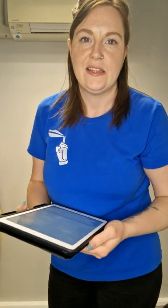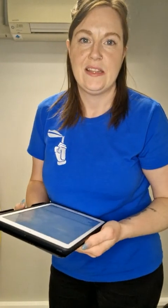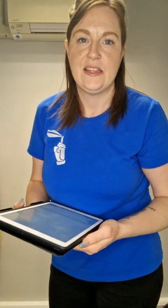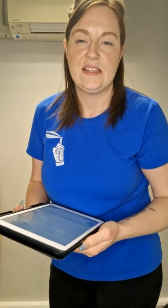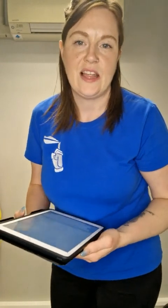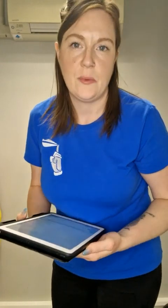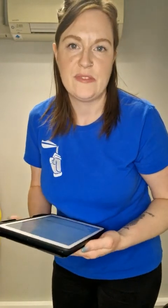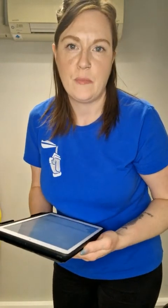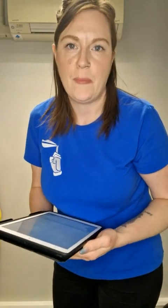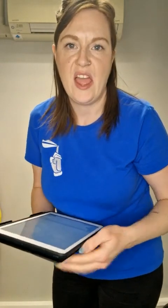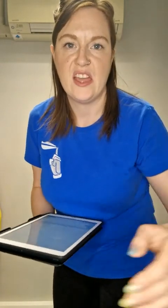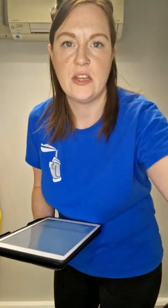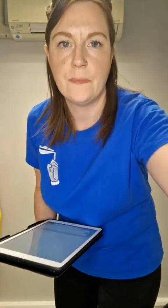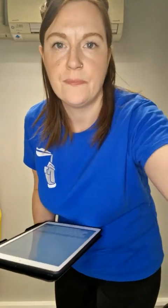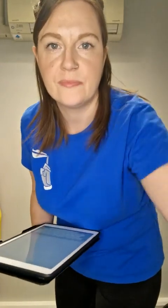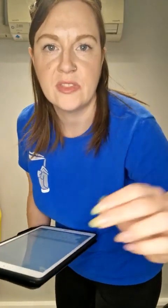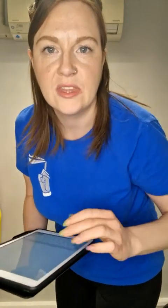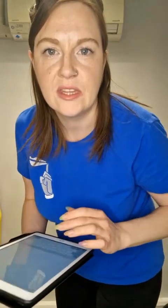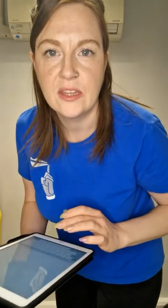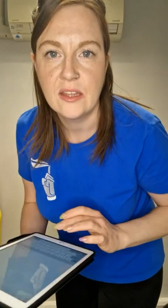I could tell I was prepared.